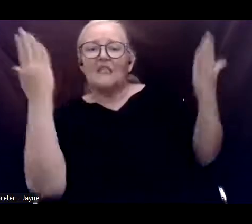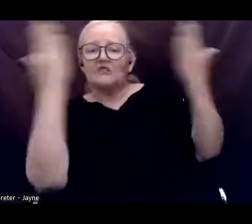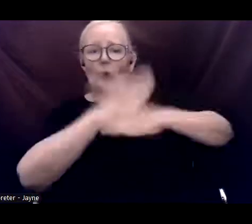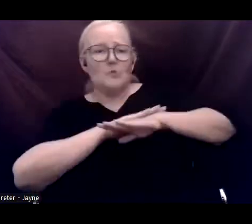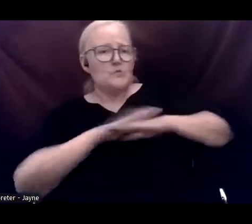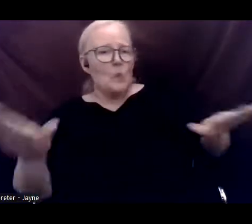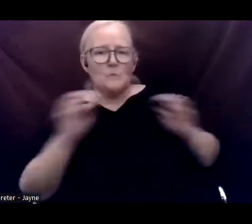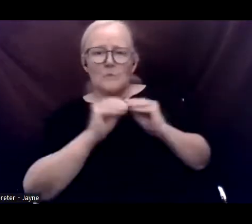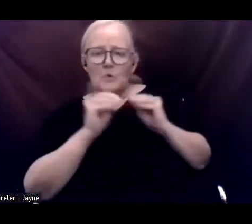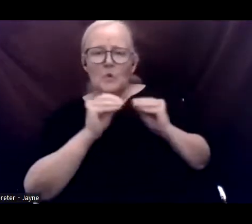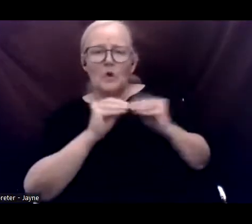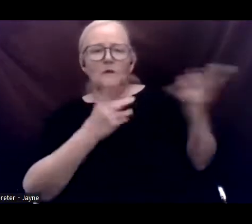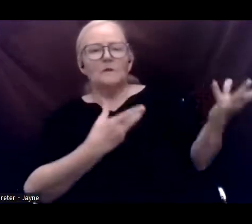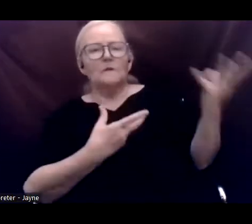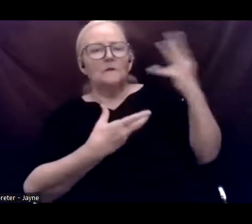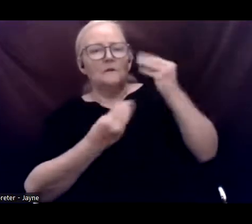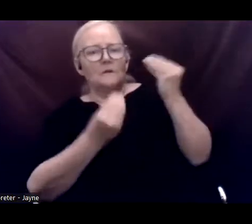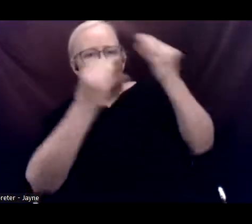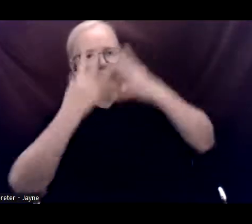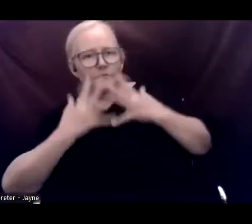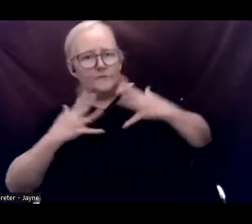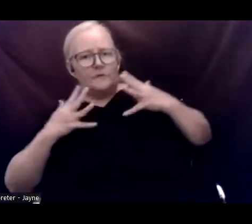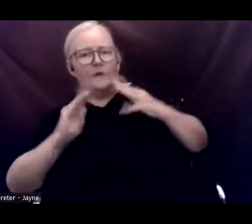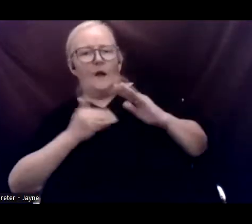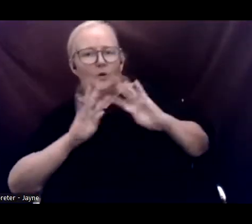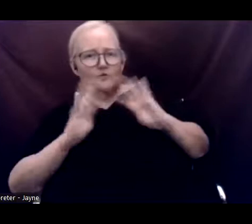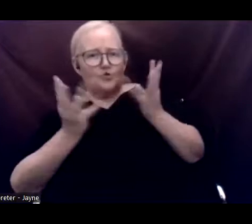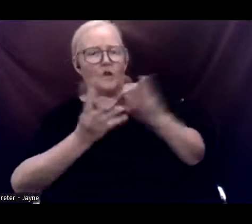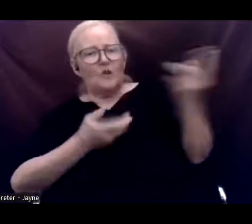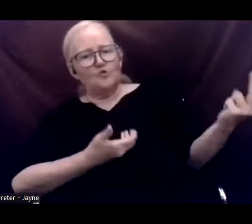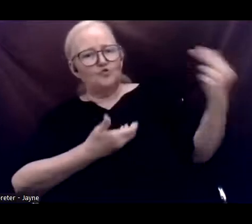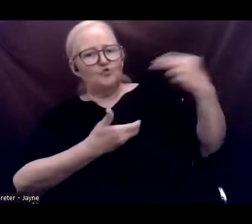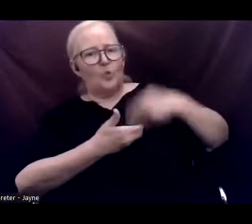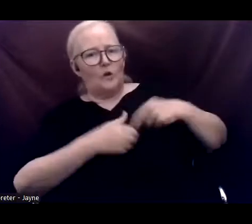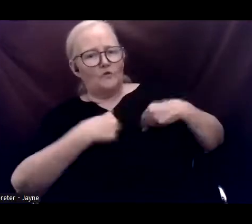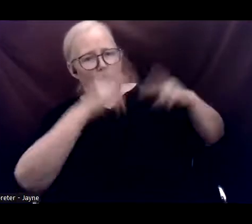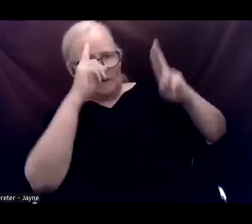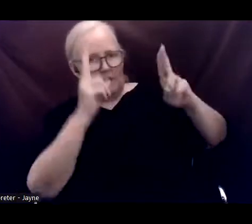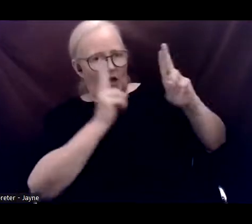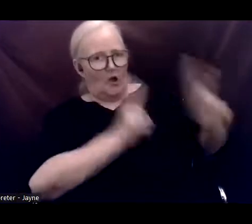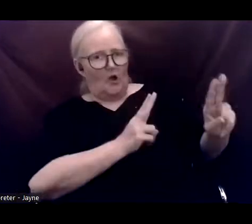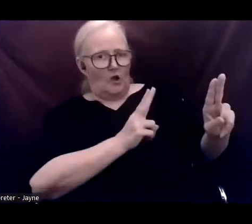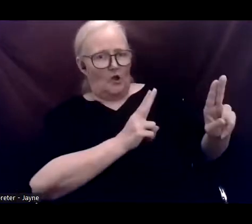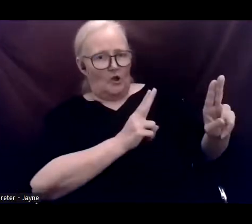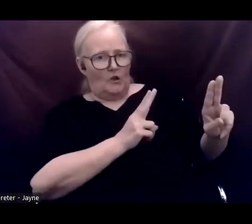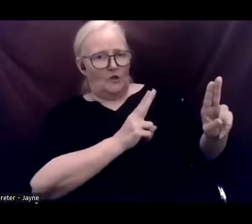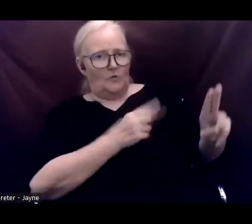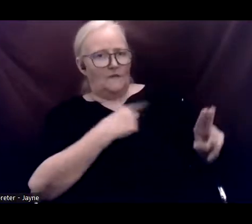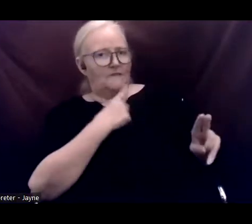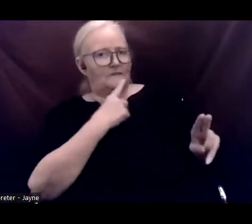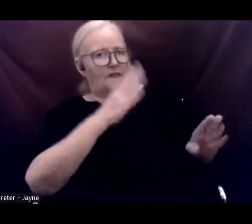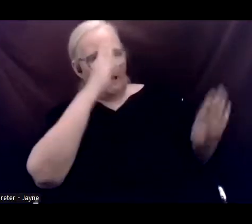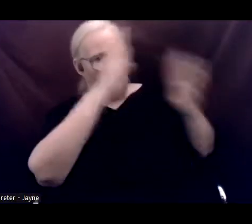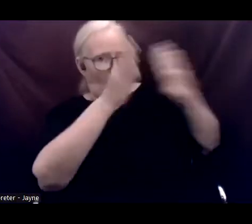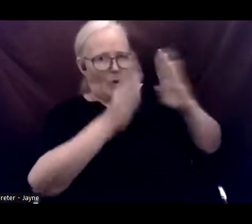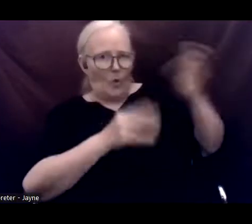Be with us encircled today. Join us as we honor the way. We bid you hail and